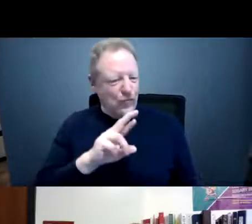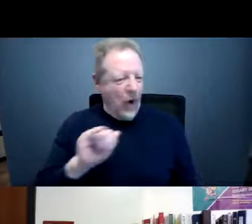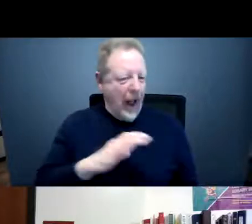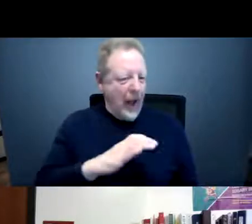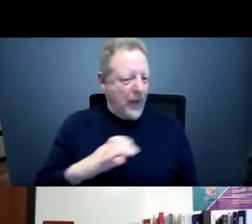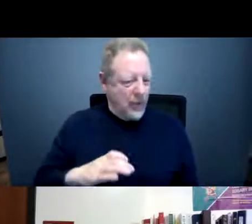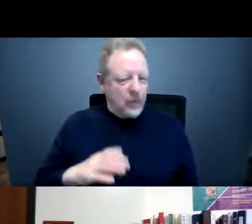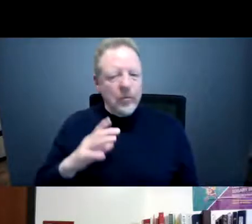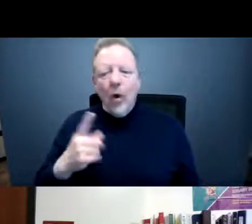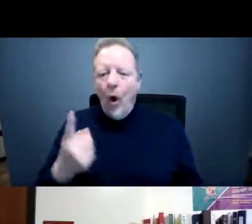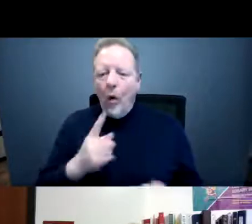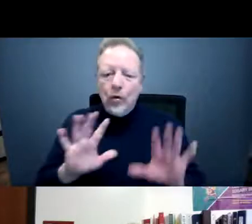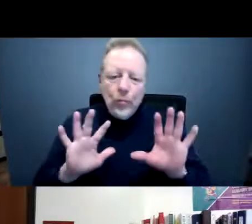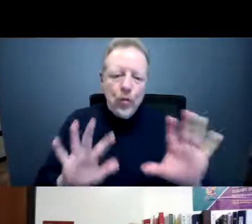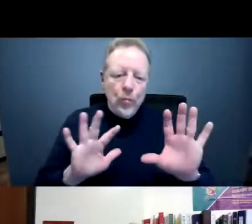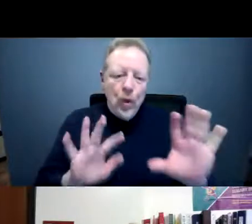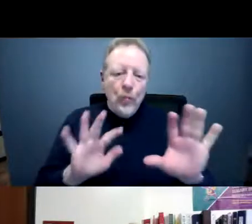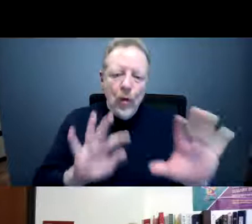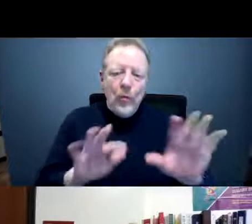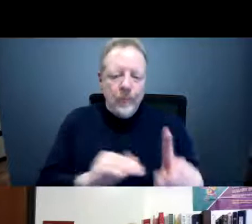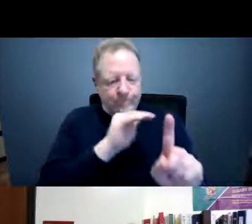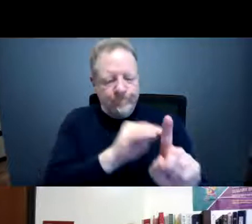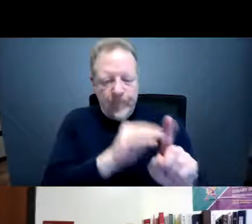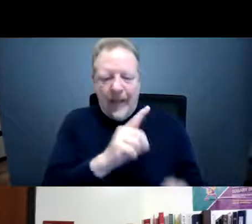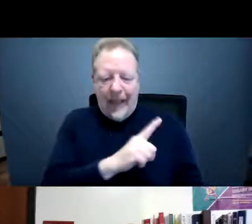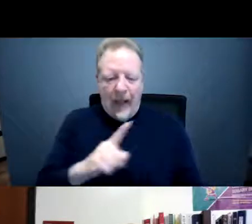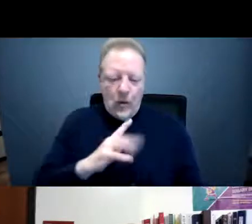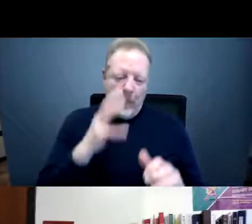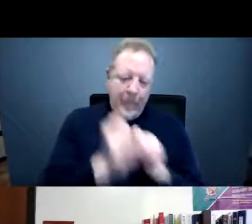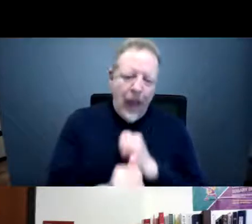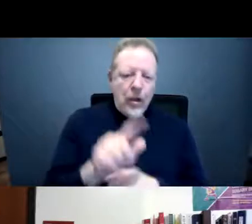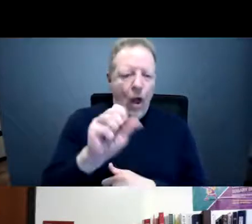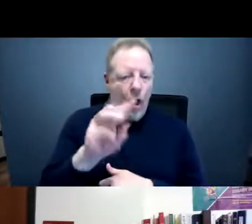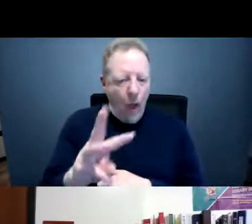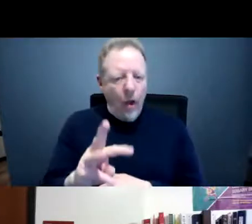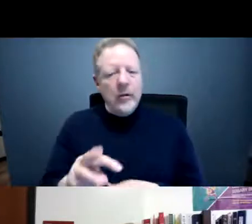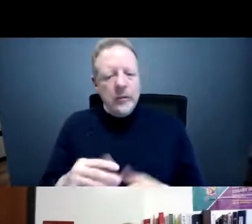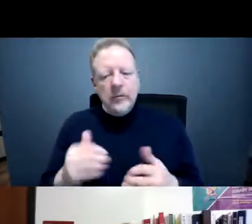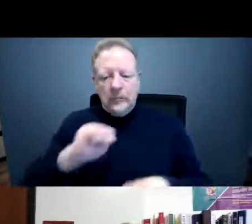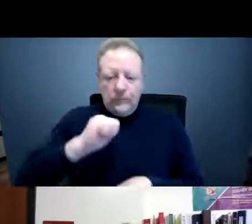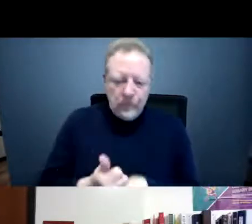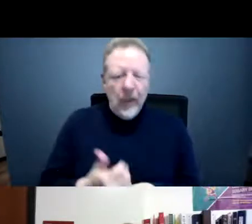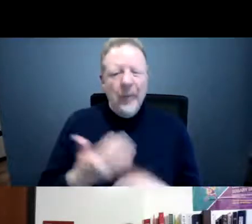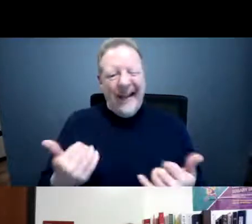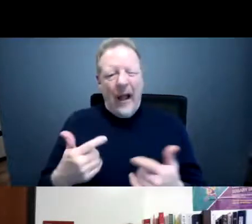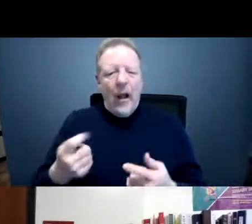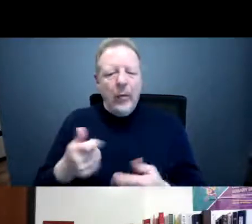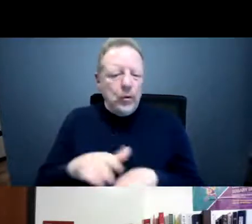pushing for legislation for interpreting to be covered by all insurances, currently stalled, of course, due to COVID. And it seems